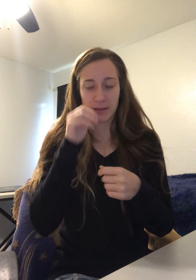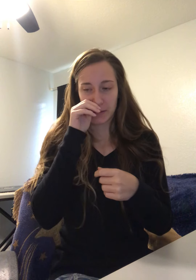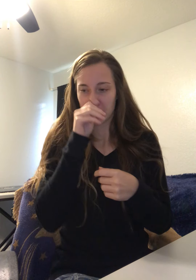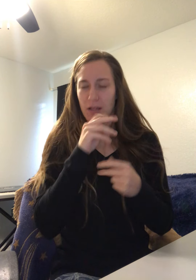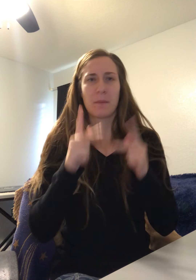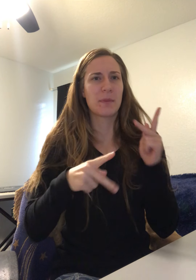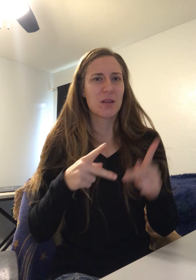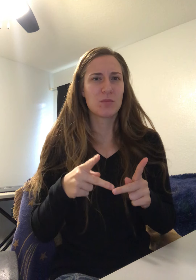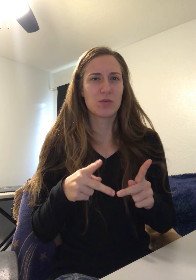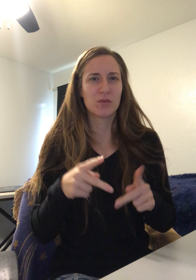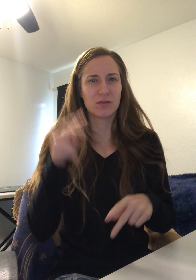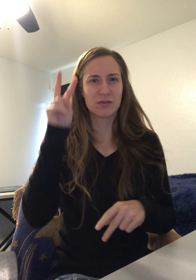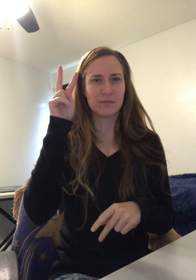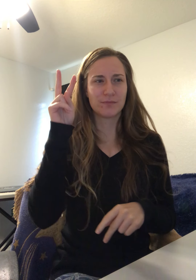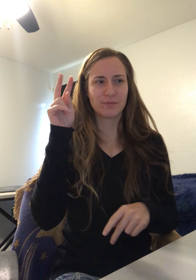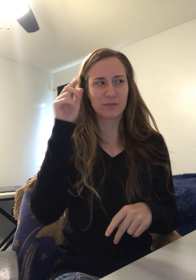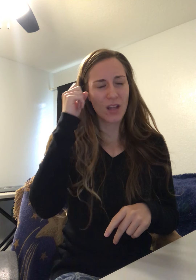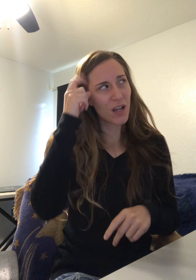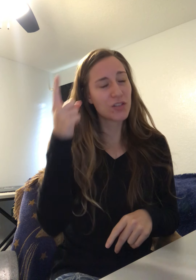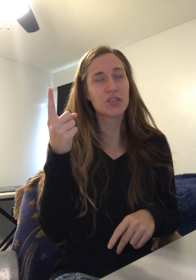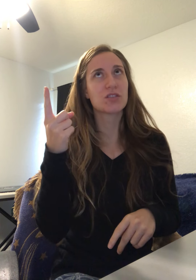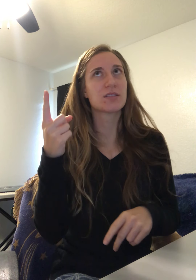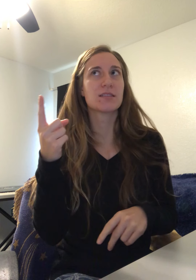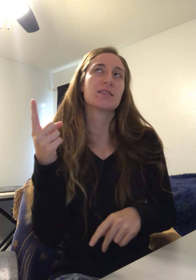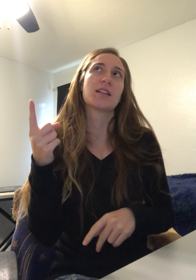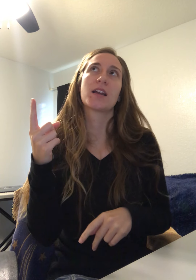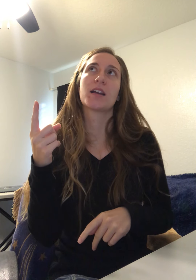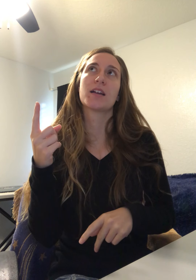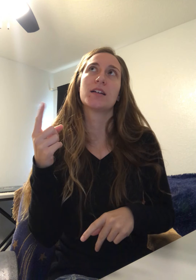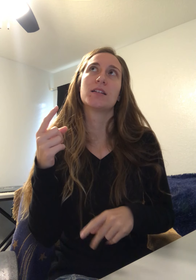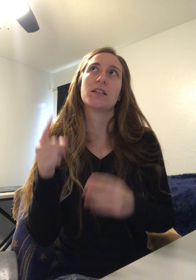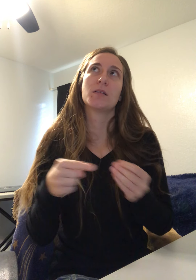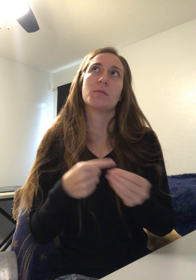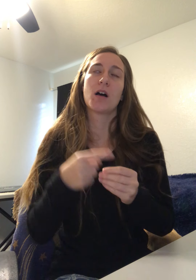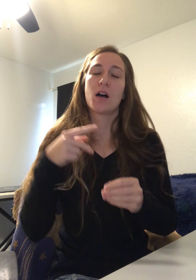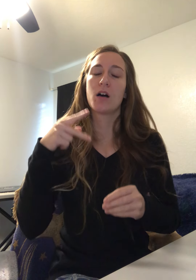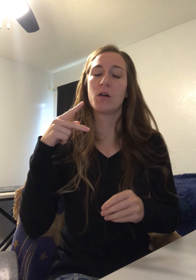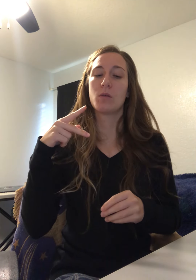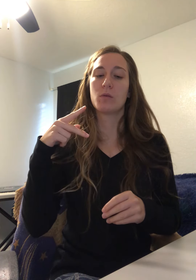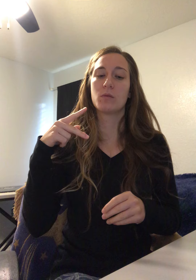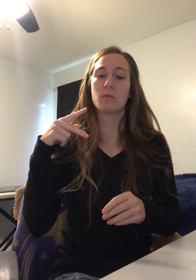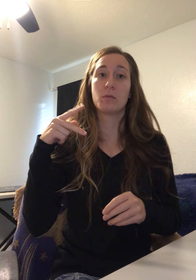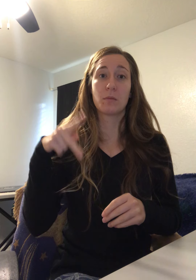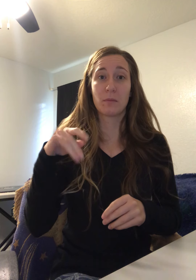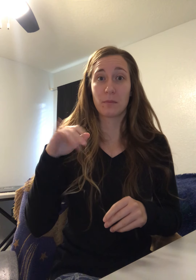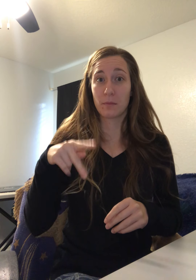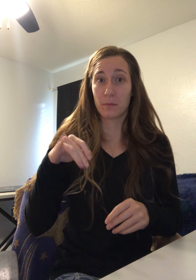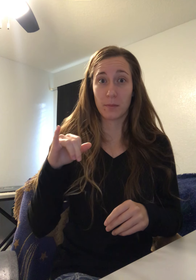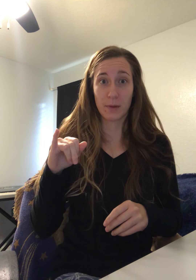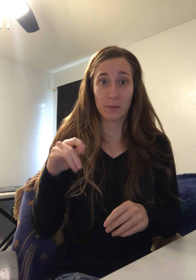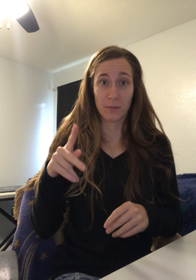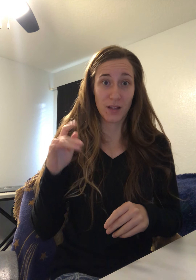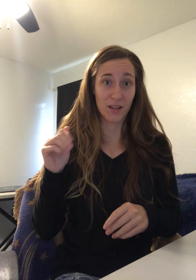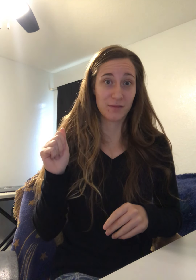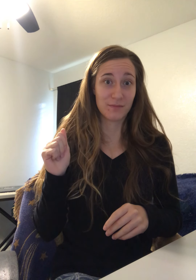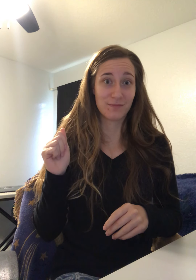about Pippa, and a lot of members of her community, is that her